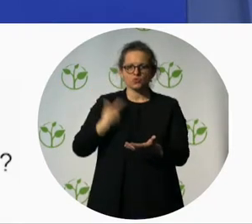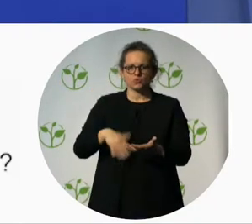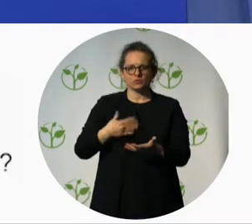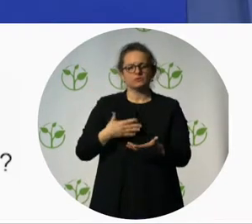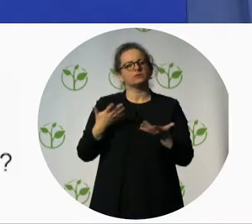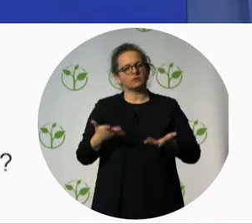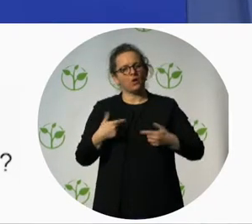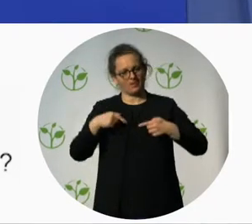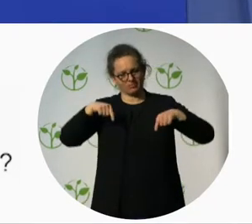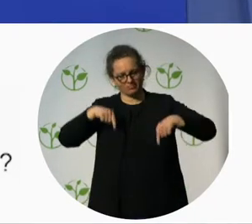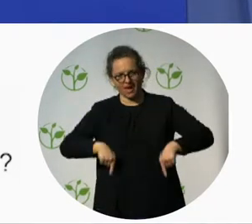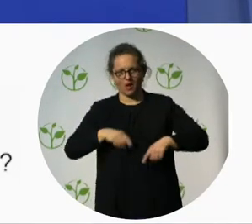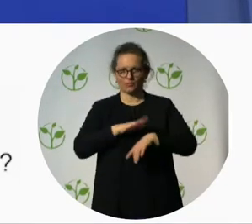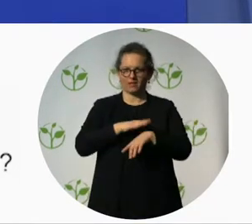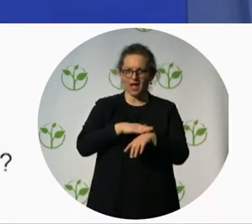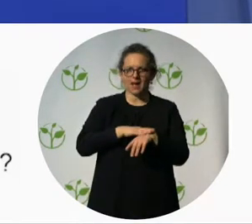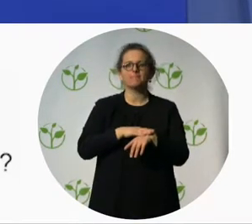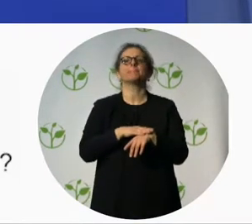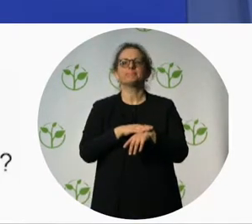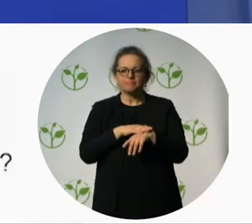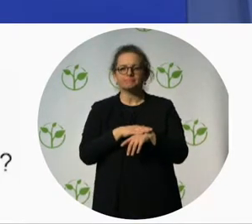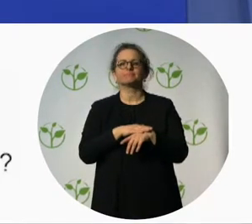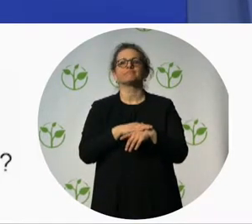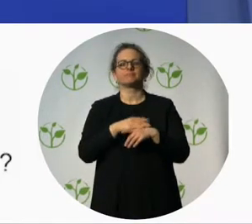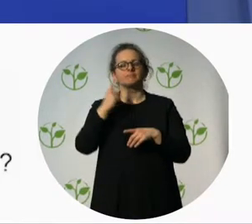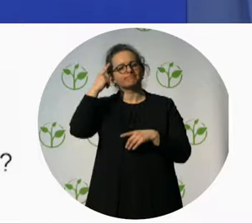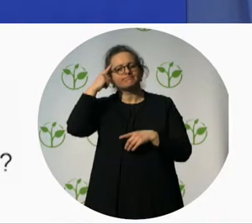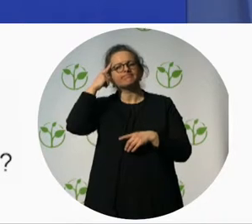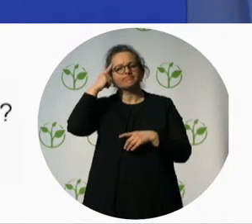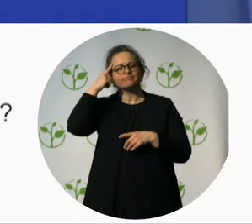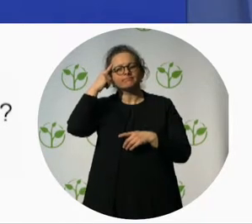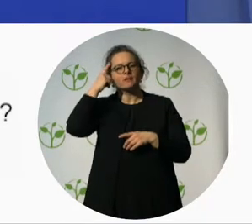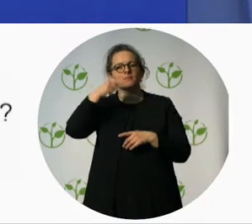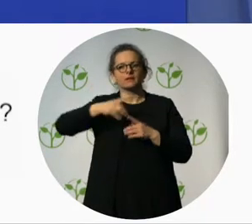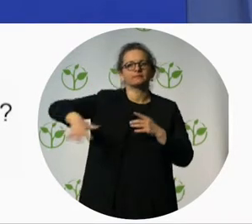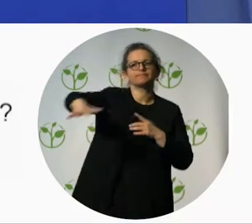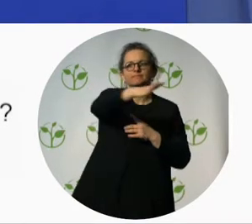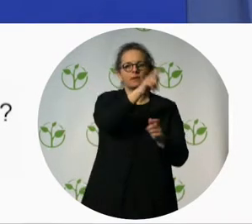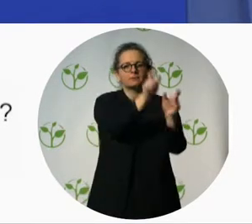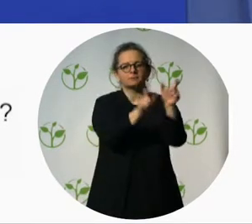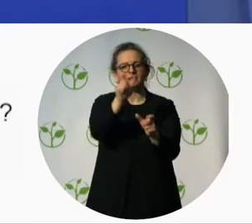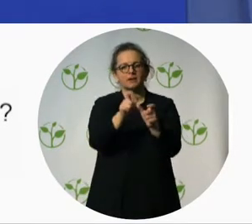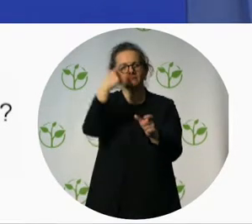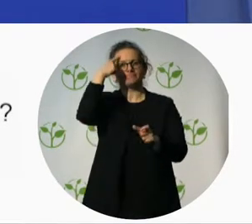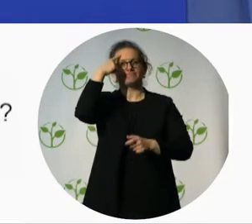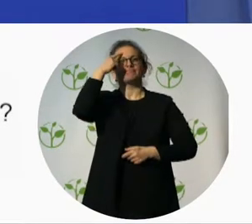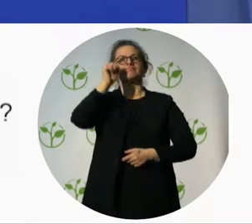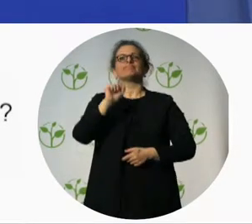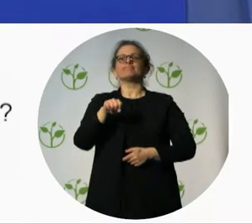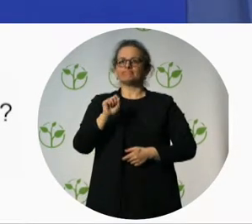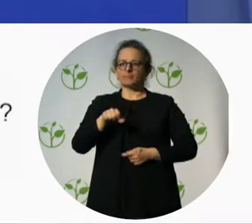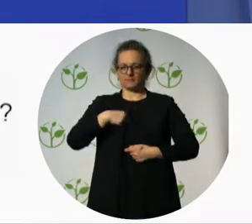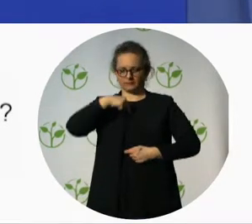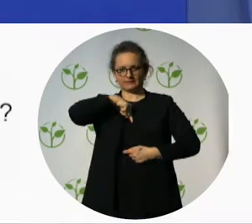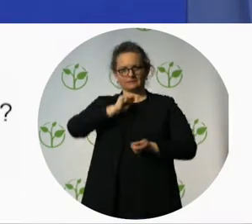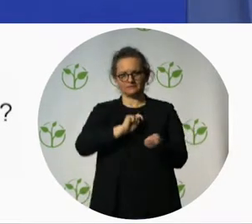this convention is not that states follow the guidelines we put on them, but how a society must change.